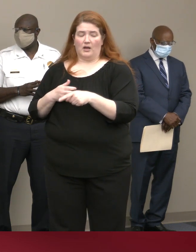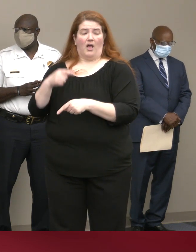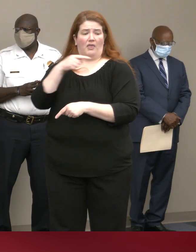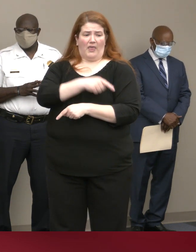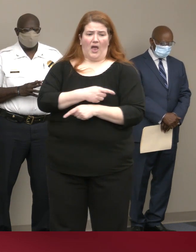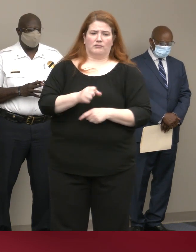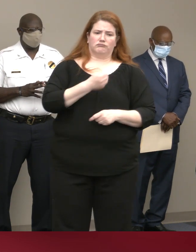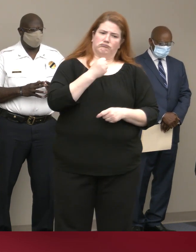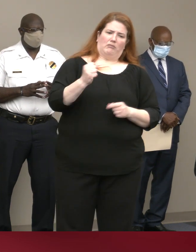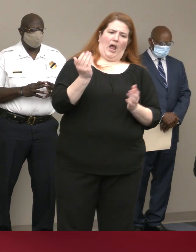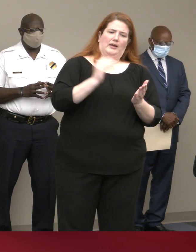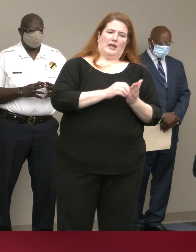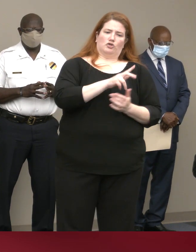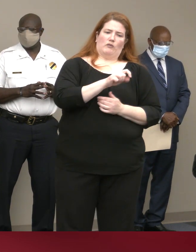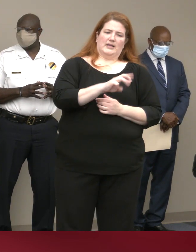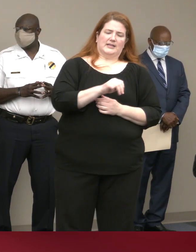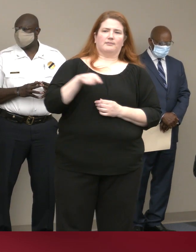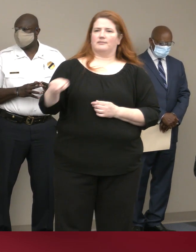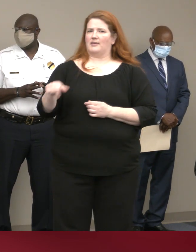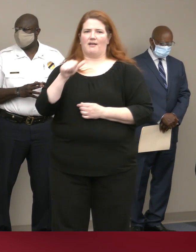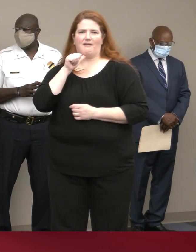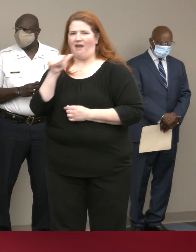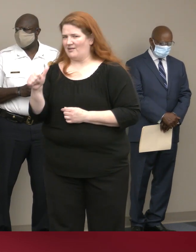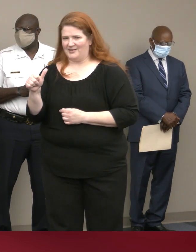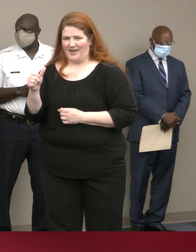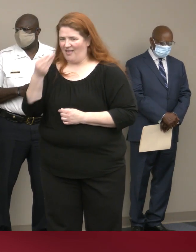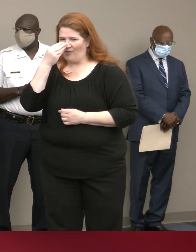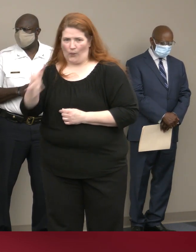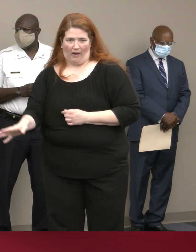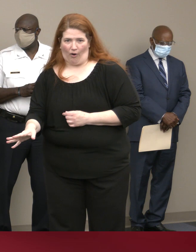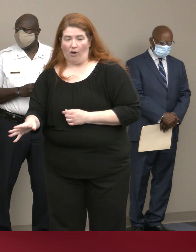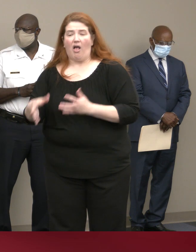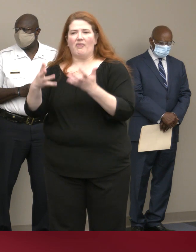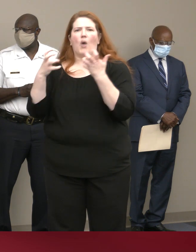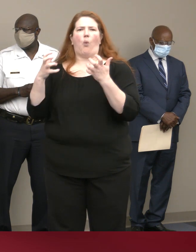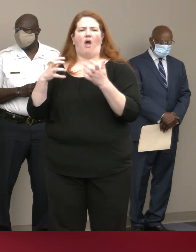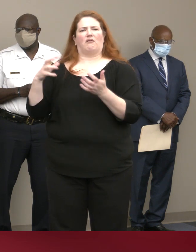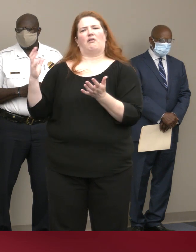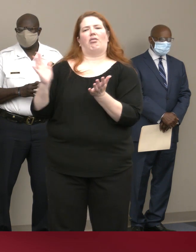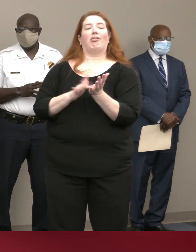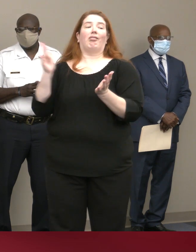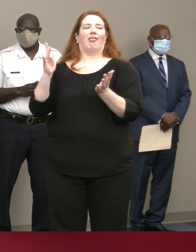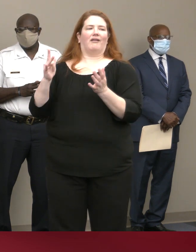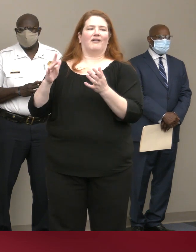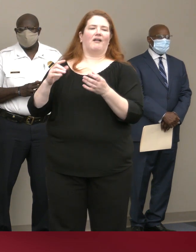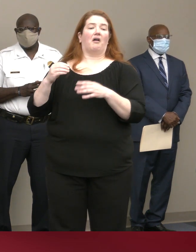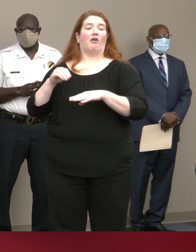heart of these protests. They are using this opportunity to cause chaos.